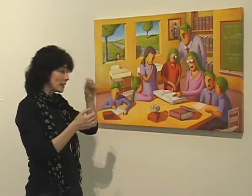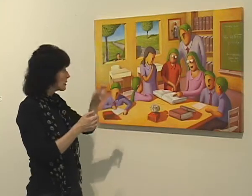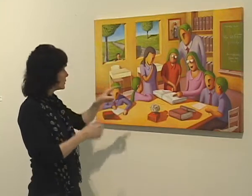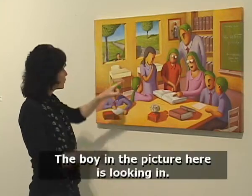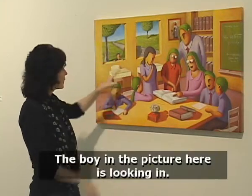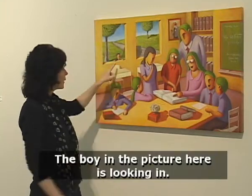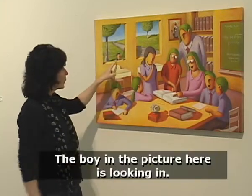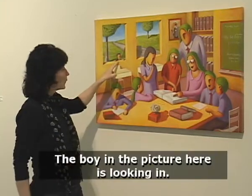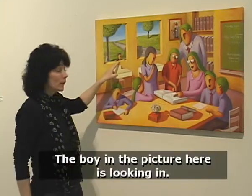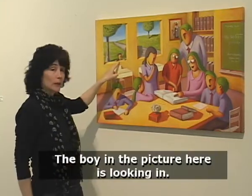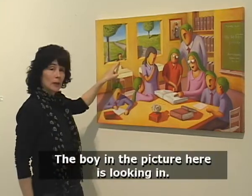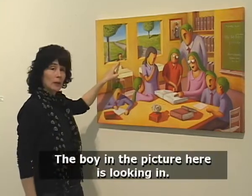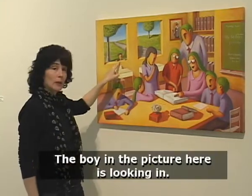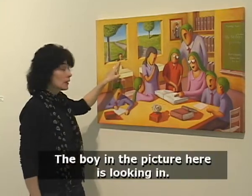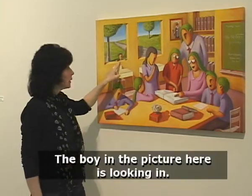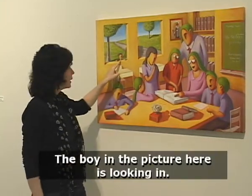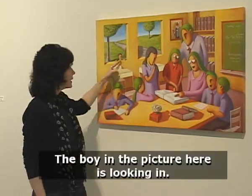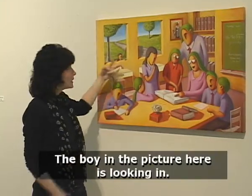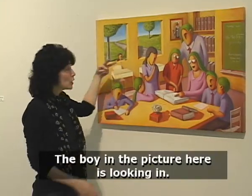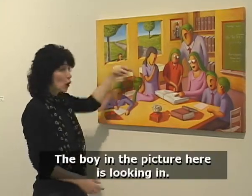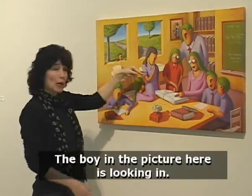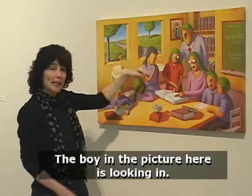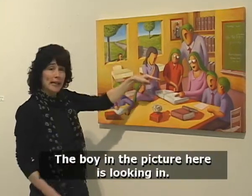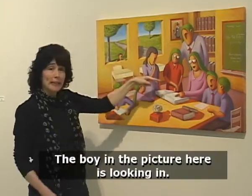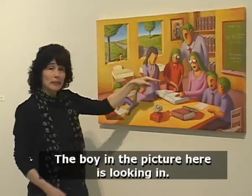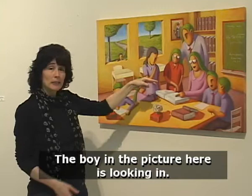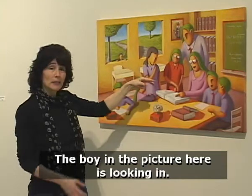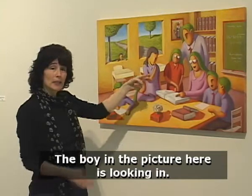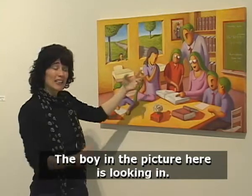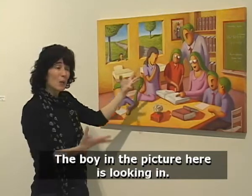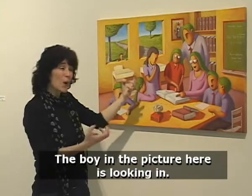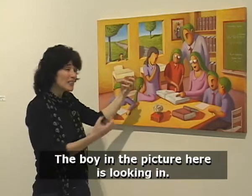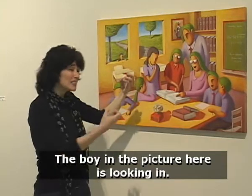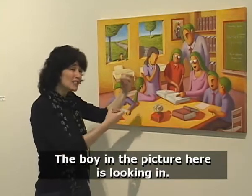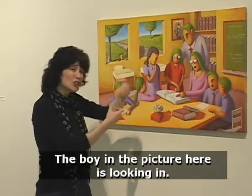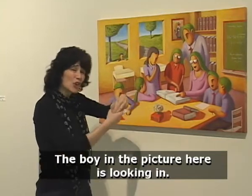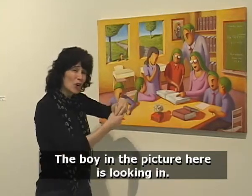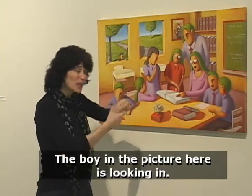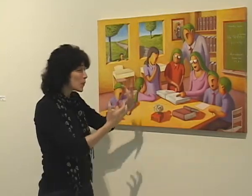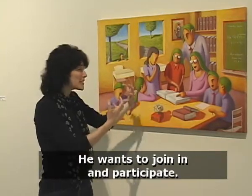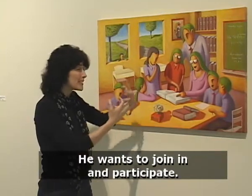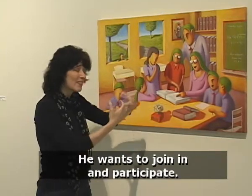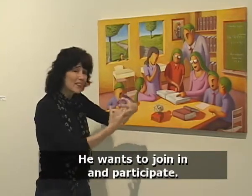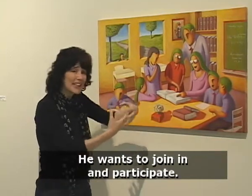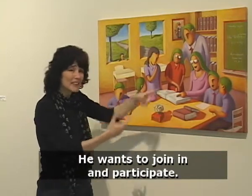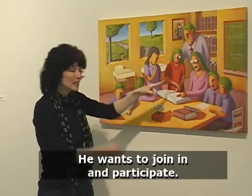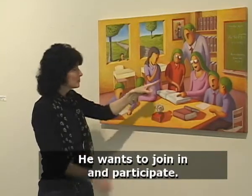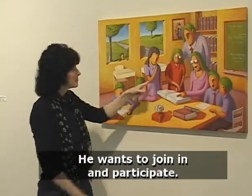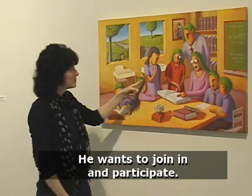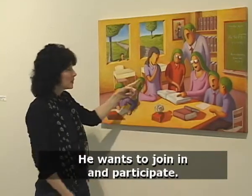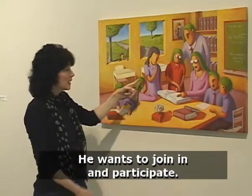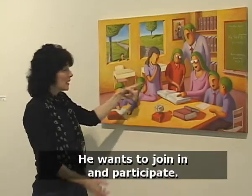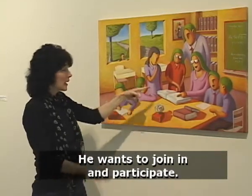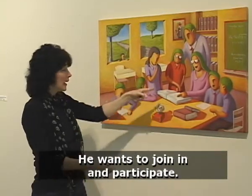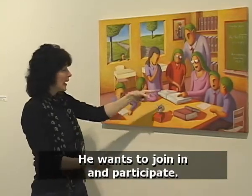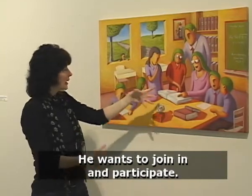The boy in the picture here is looking in. He wants to join in and participate.